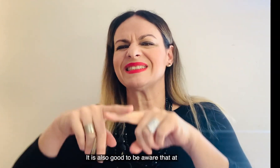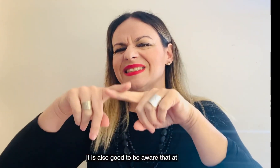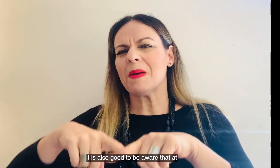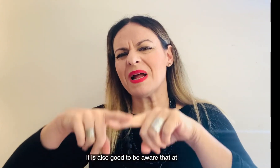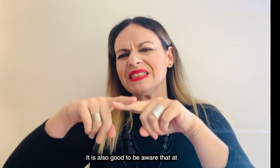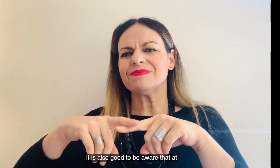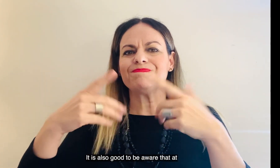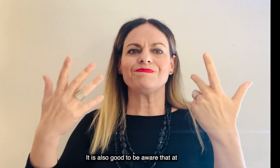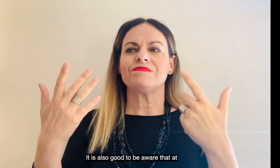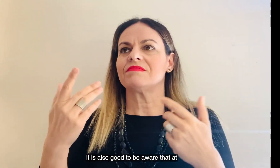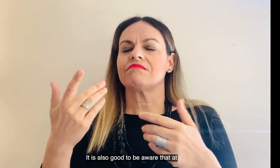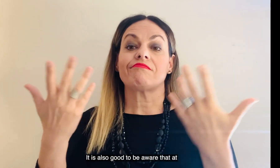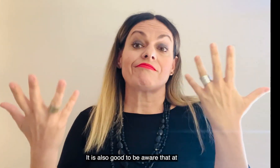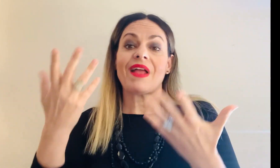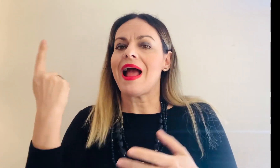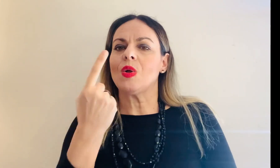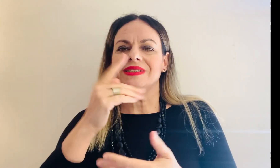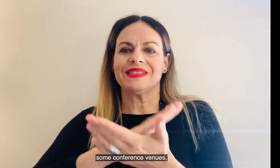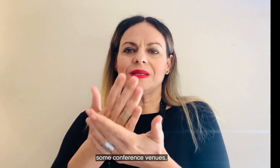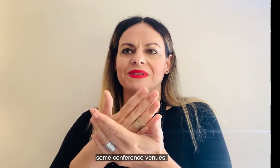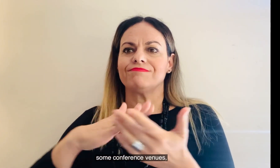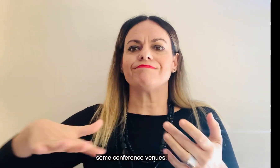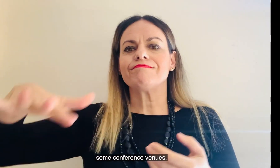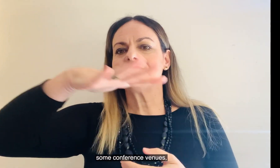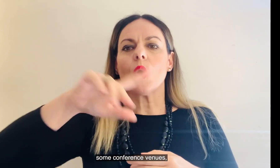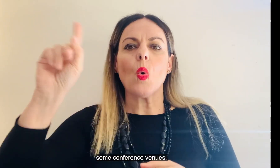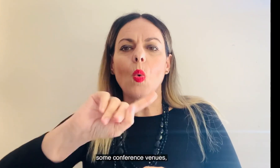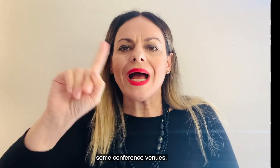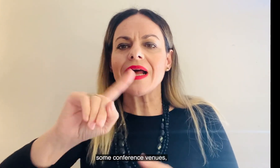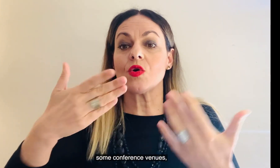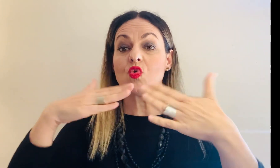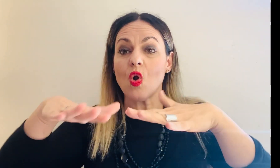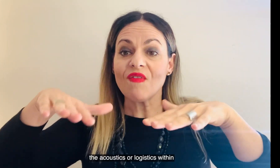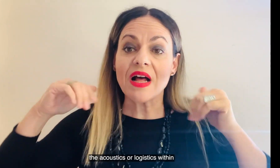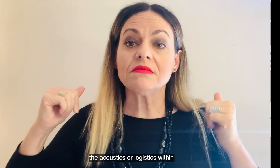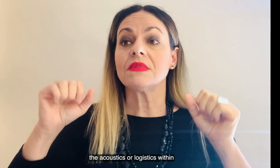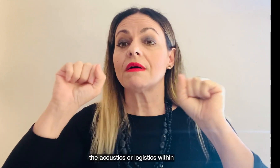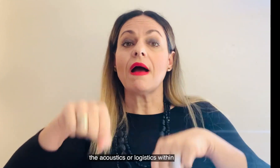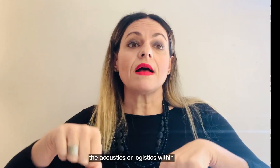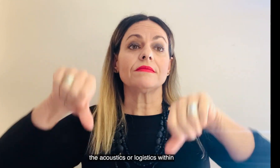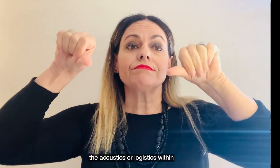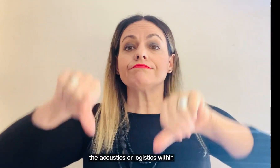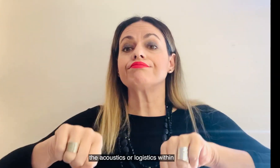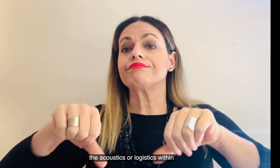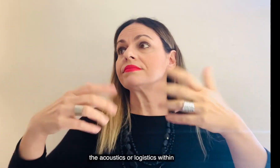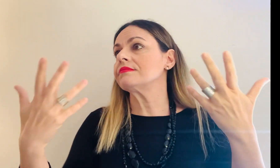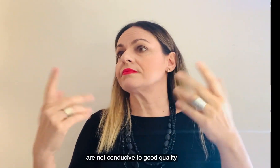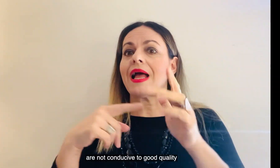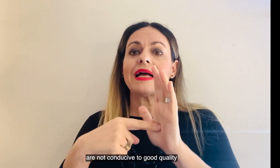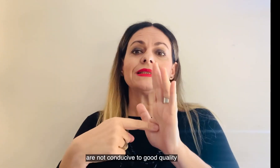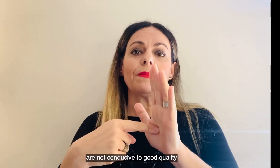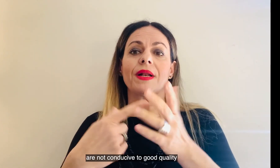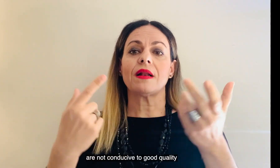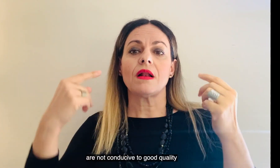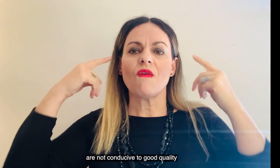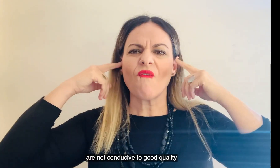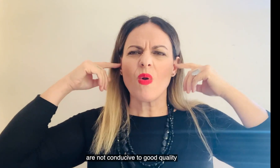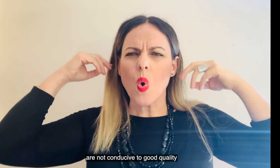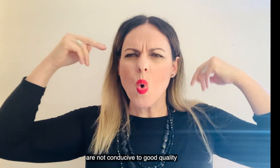good to be aware that at some conference venues, the acoustics or logistics within are not conducive to